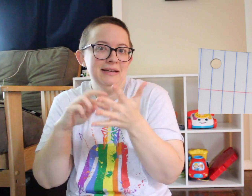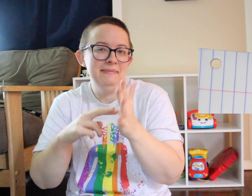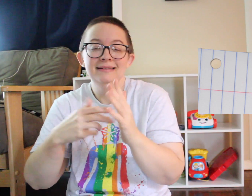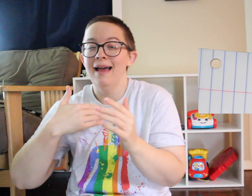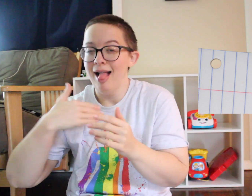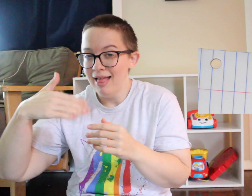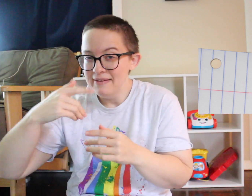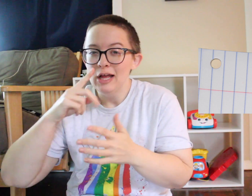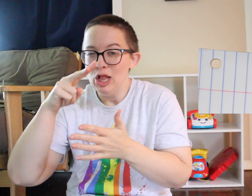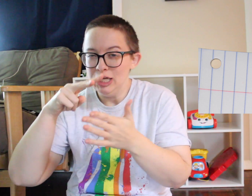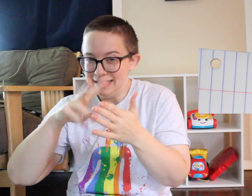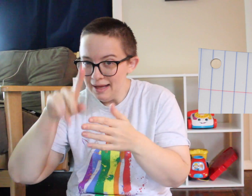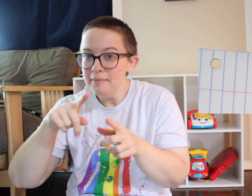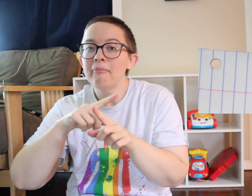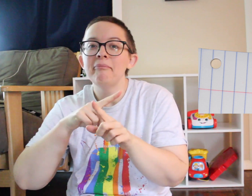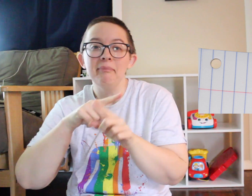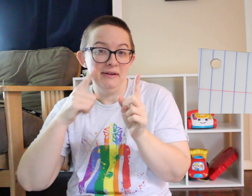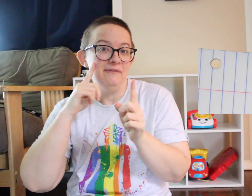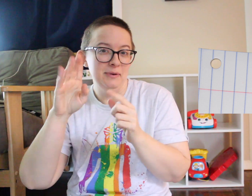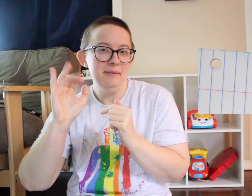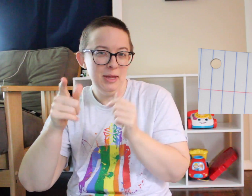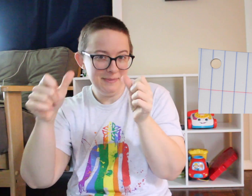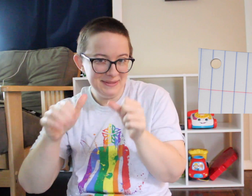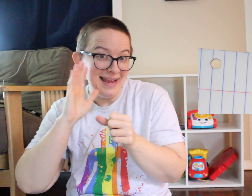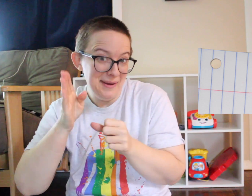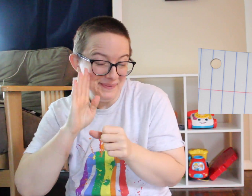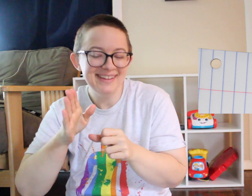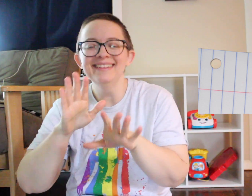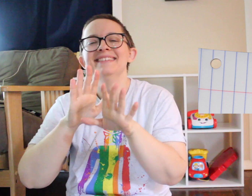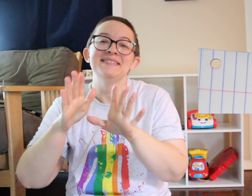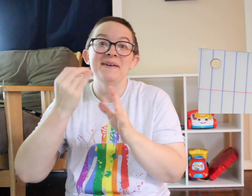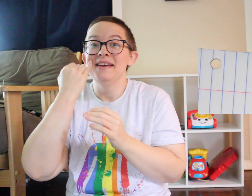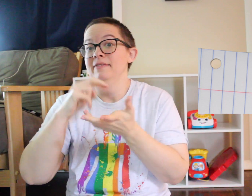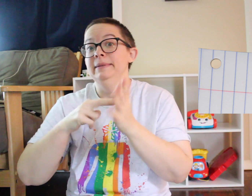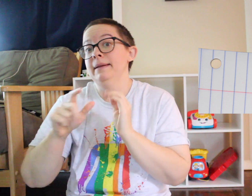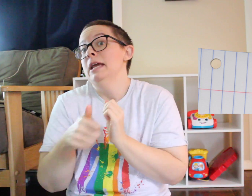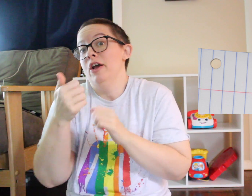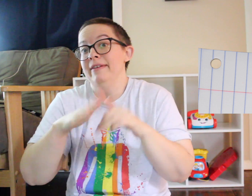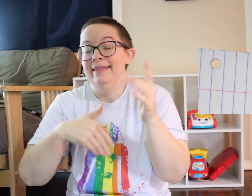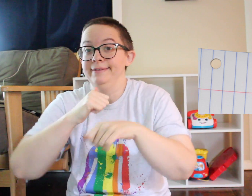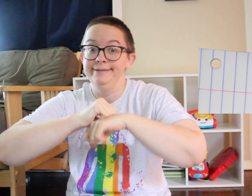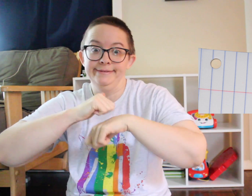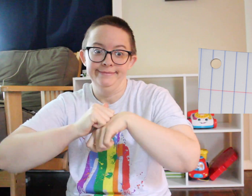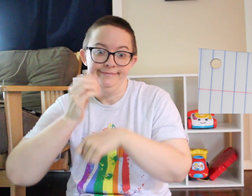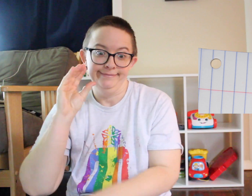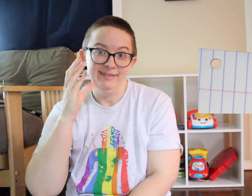do have other alternative meanings. I haven't actually looked. However, for the blog post, I will. But for the purposes, other than that, I think it's